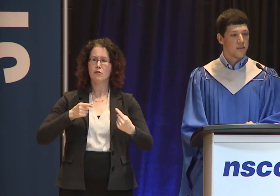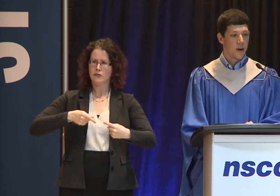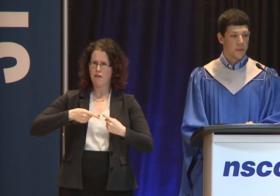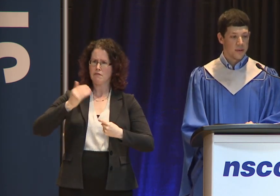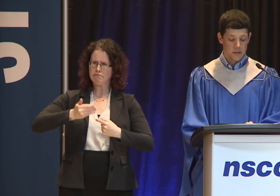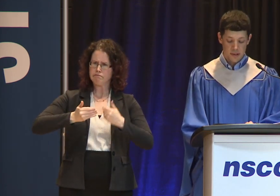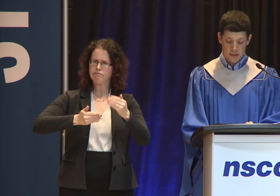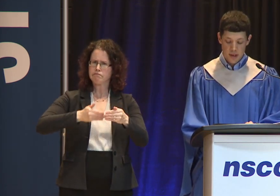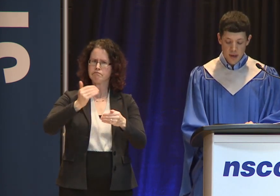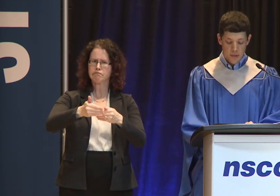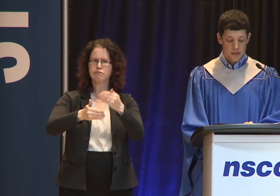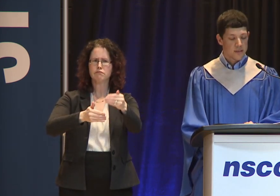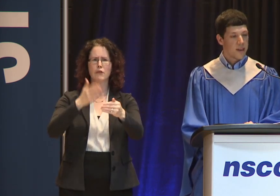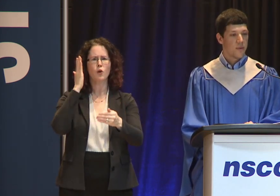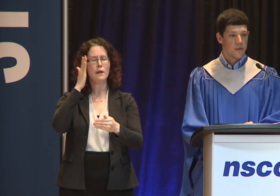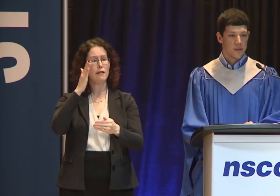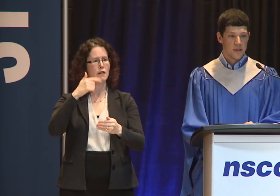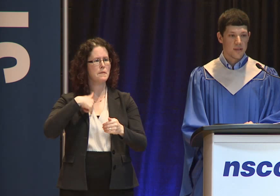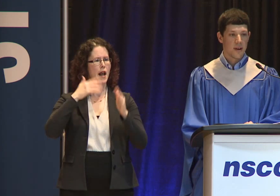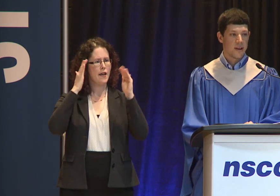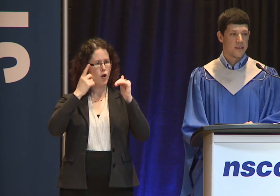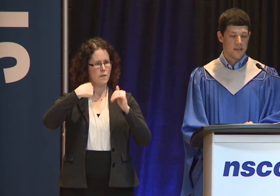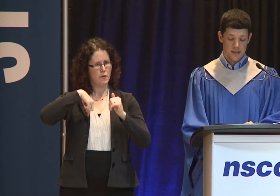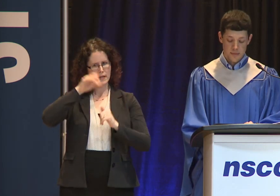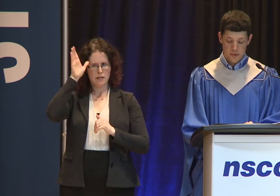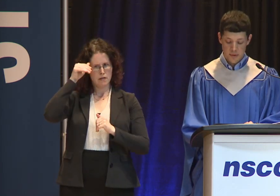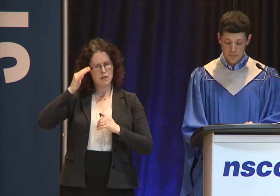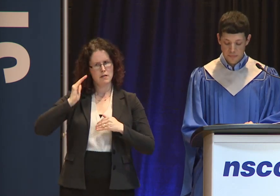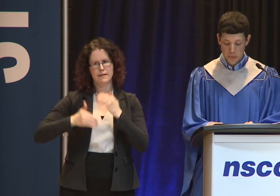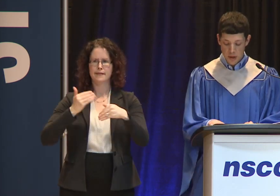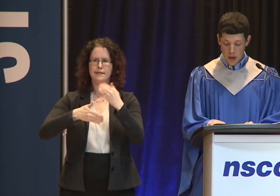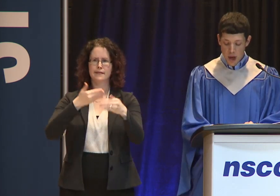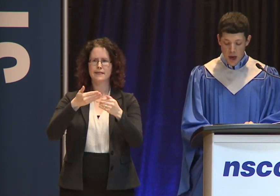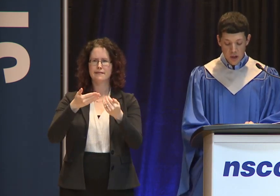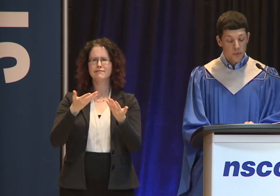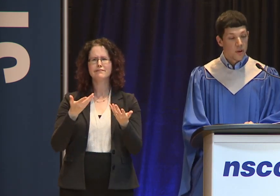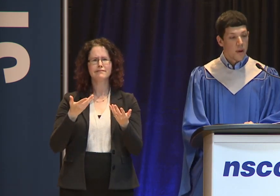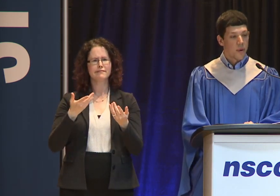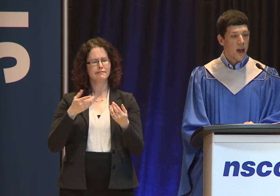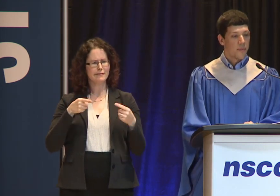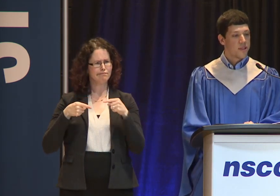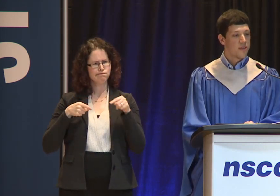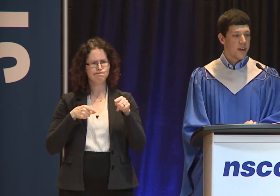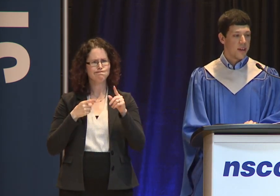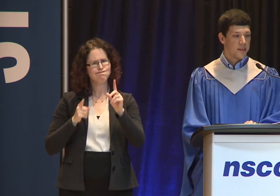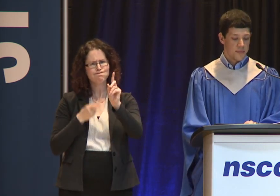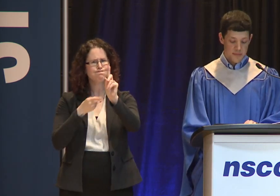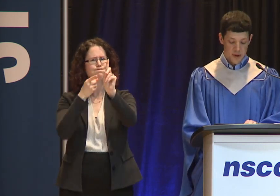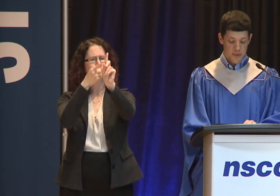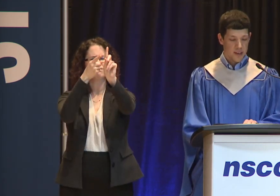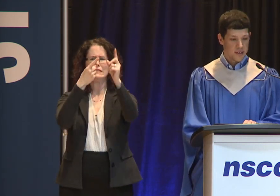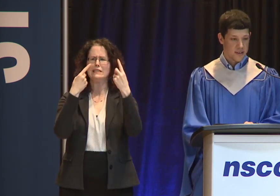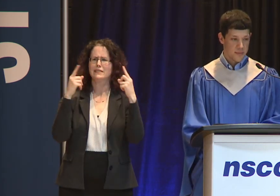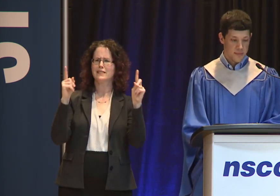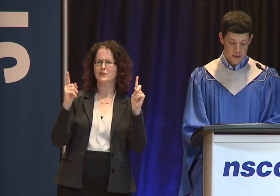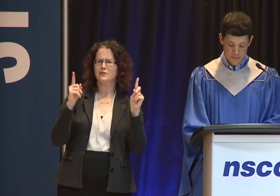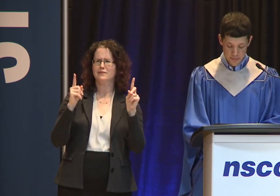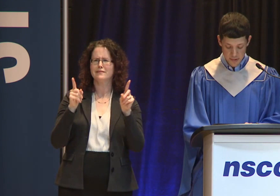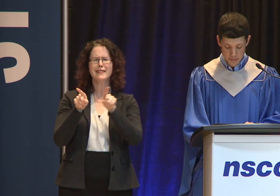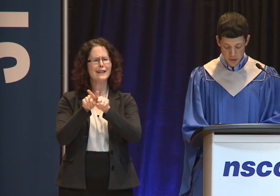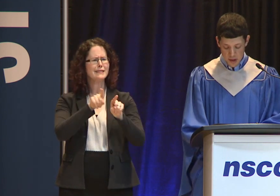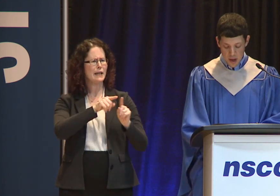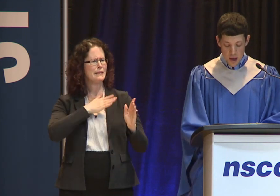seize these new opportunities, much the same way we seized our NSCC moment. I hope you remember how much you gained by making this